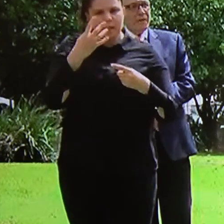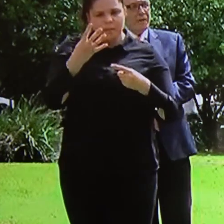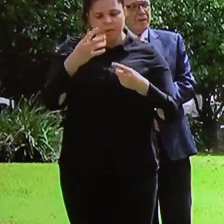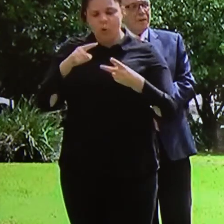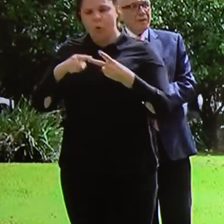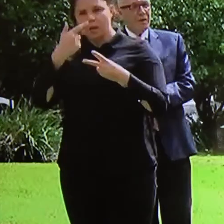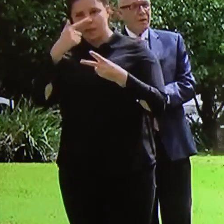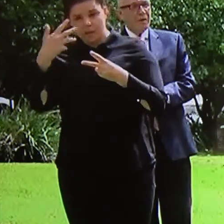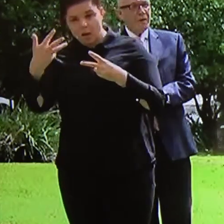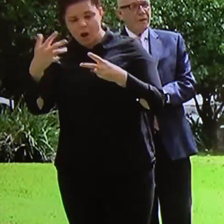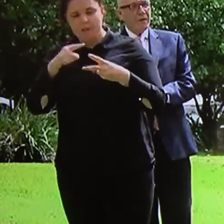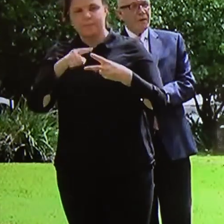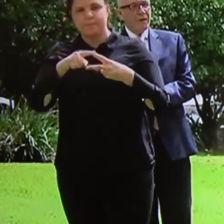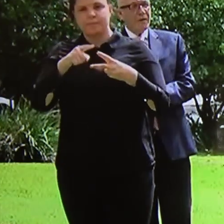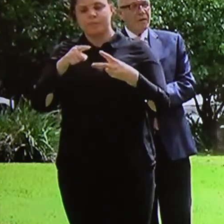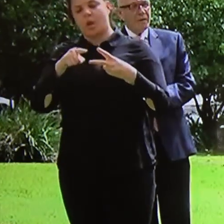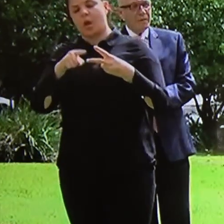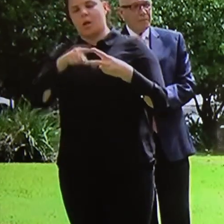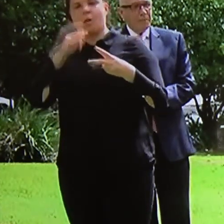of Yeah, so the male was 79.